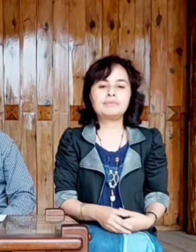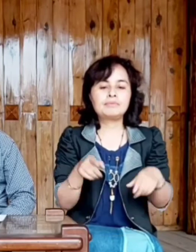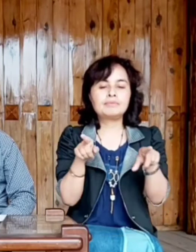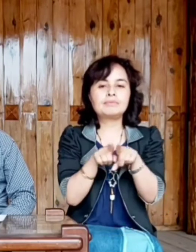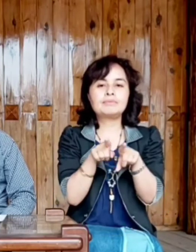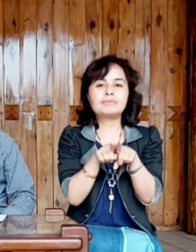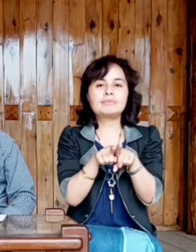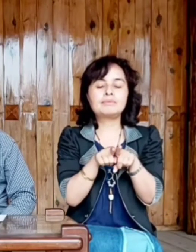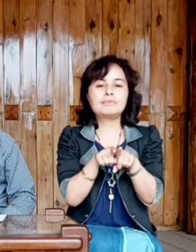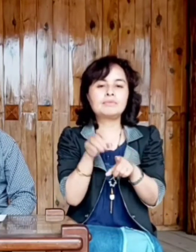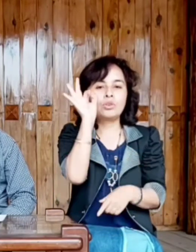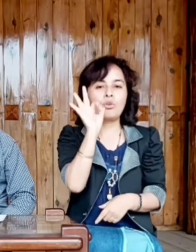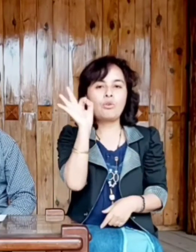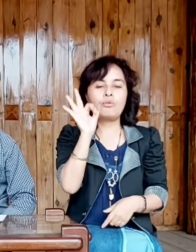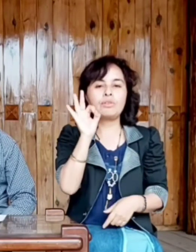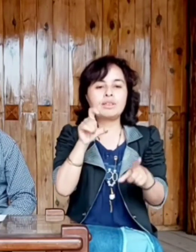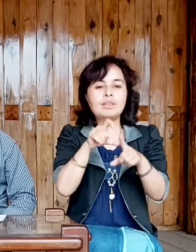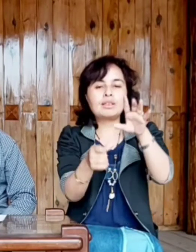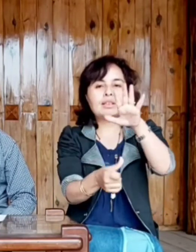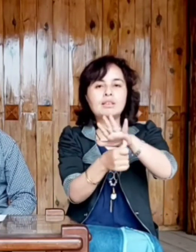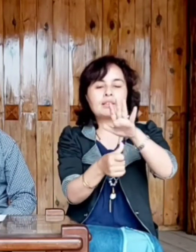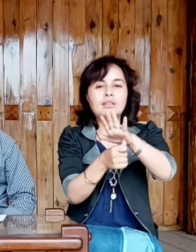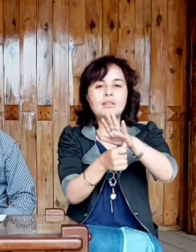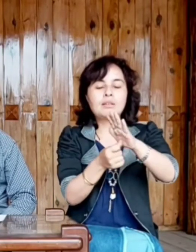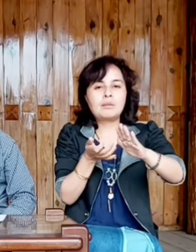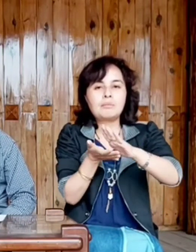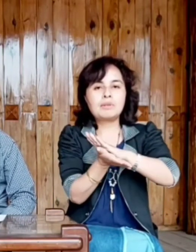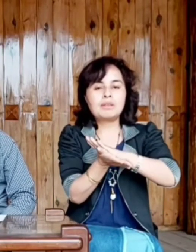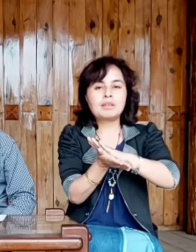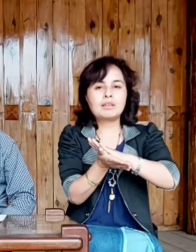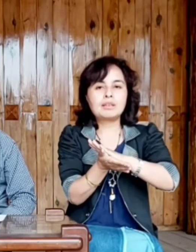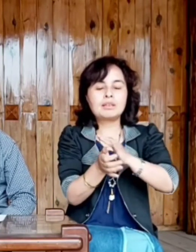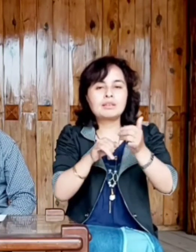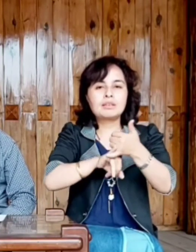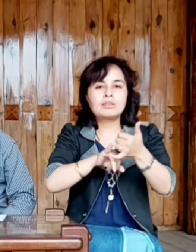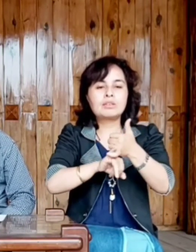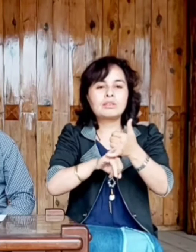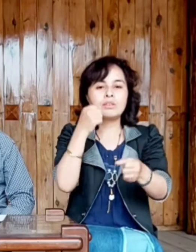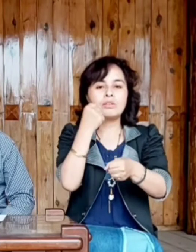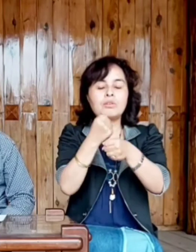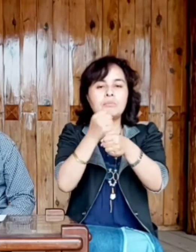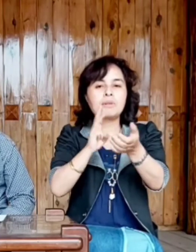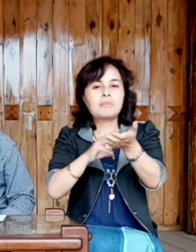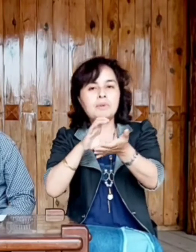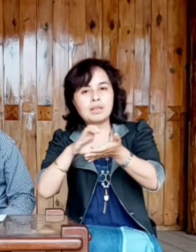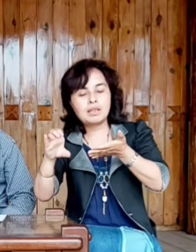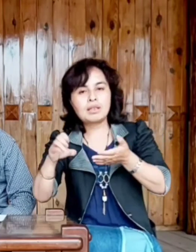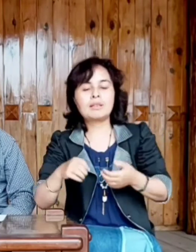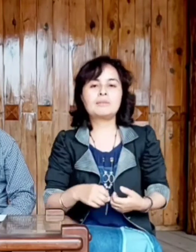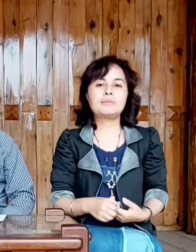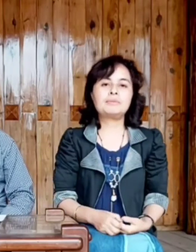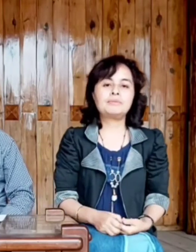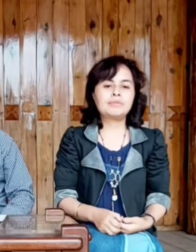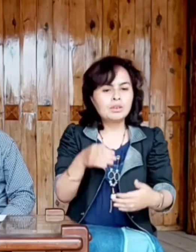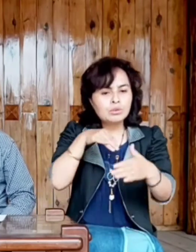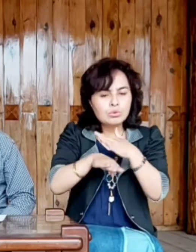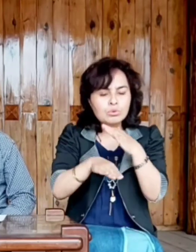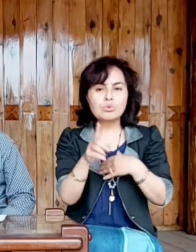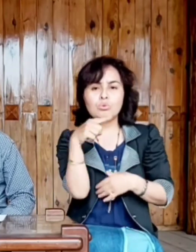and to the Office of the Director of the Printing and Stationeries Government of Meghalaya, through